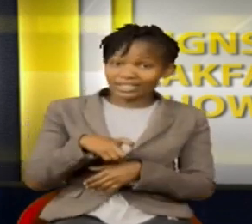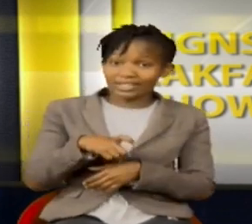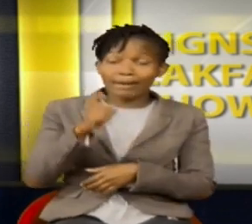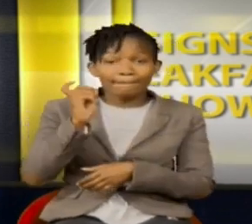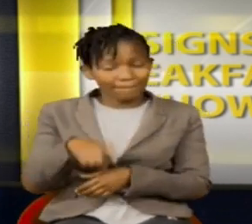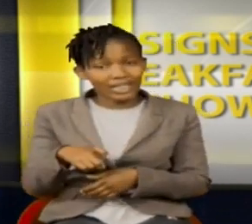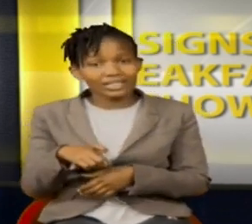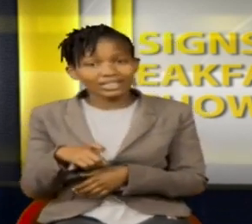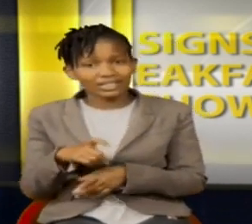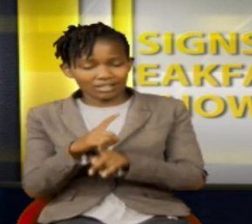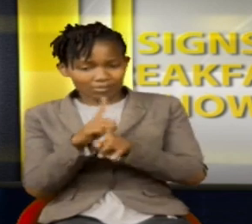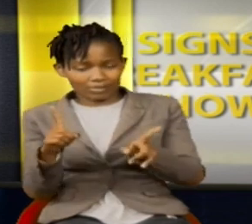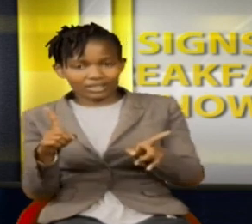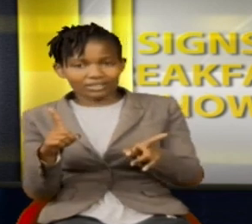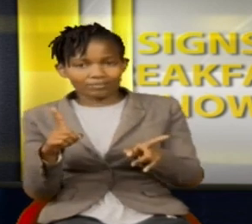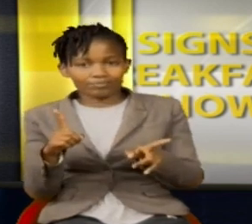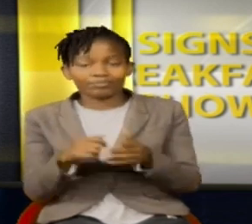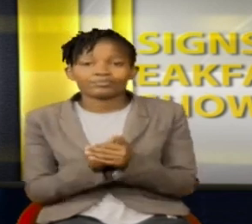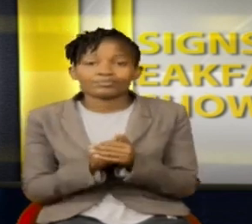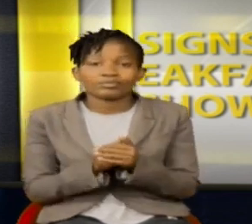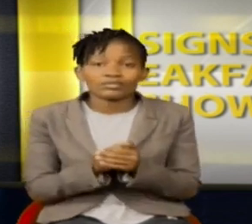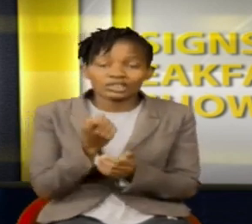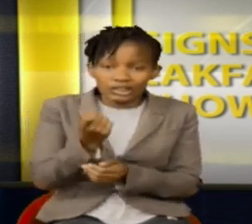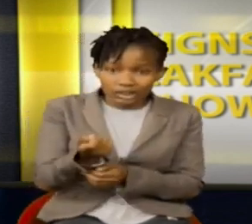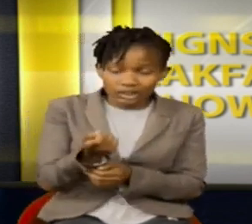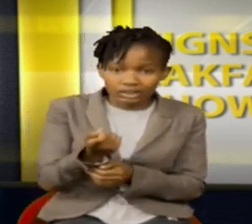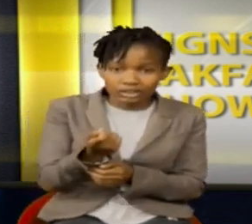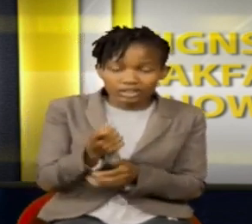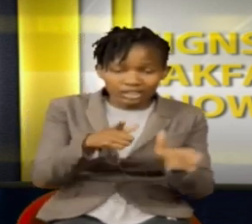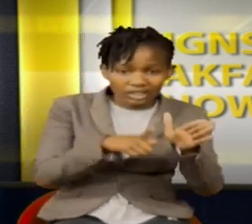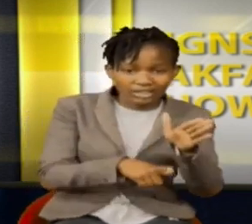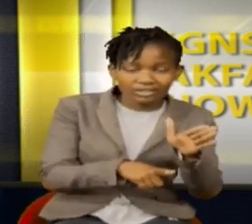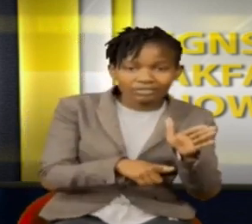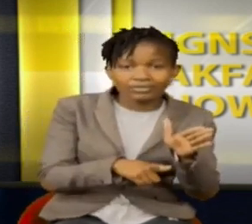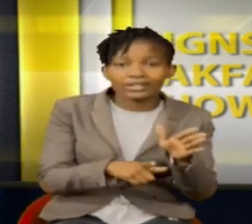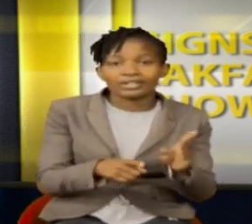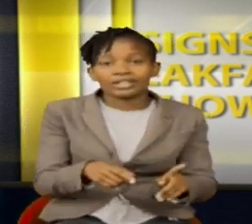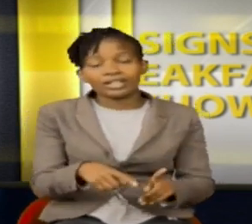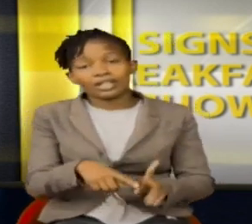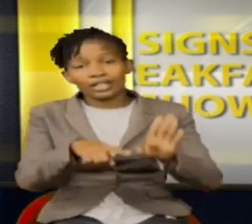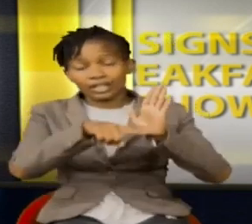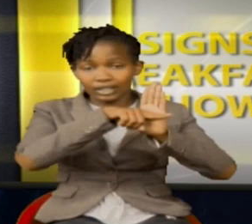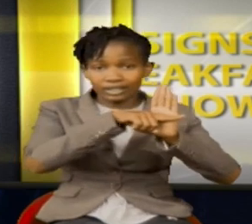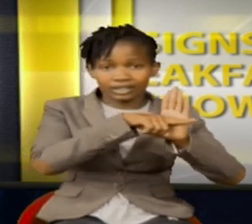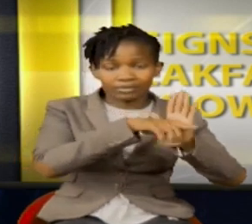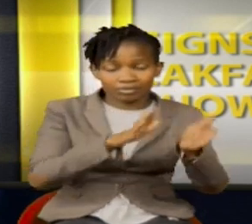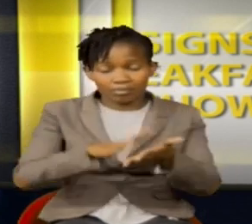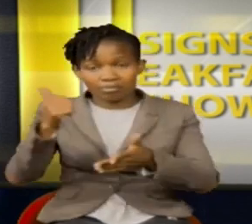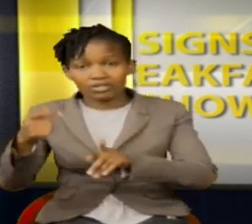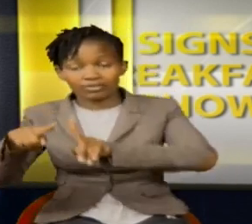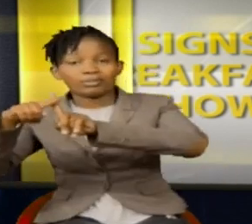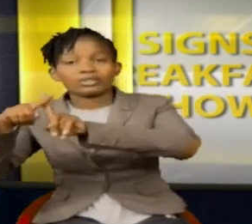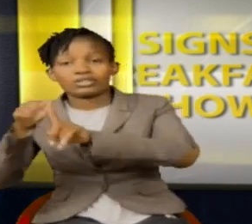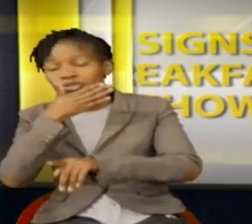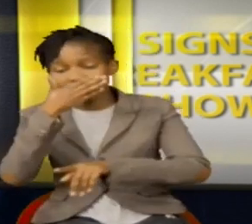out. Balance. Less of the negative, more of the positive. Ooh, I get you. Yeah, I so you're a